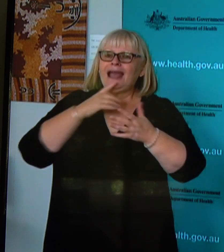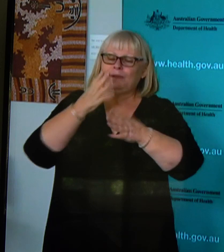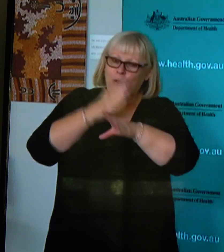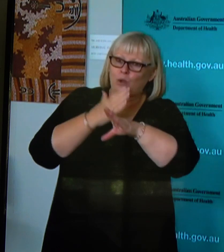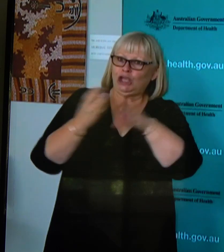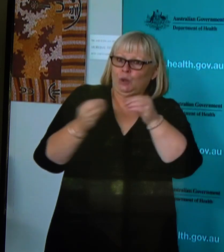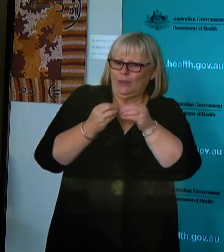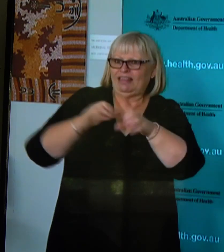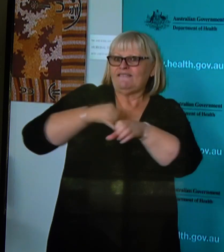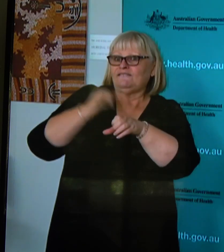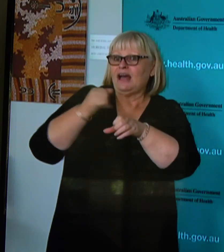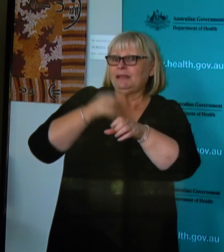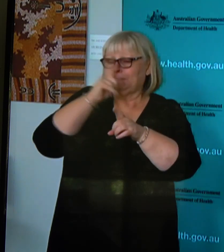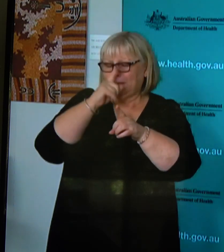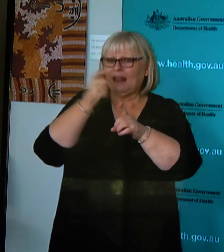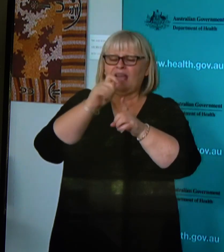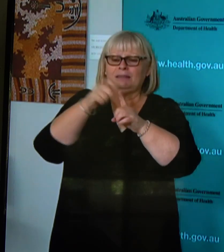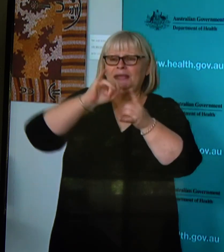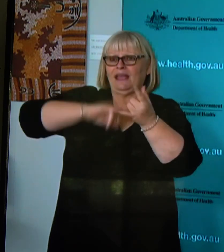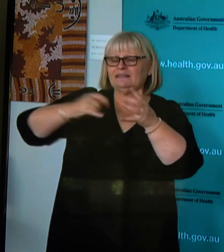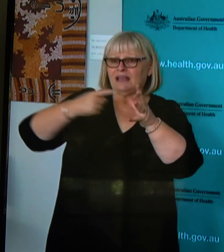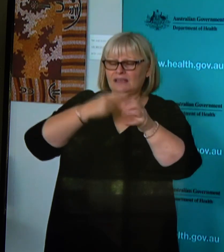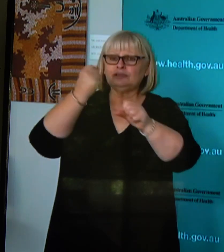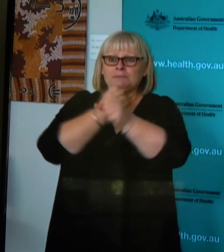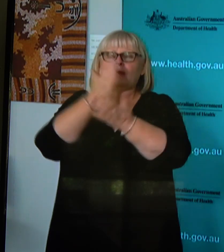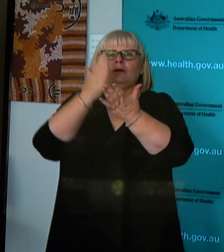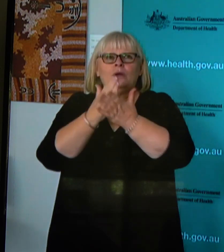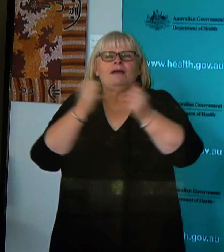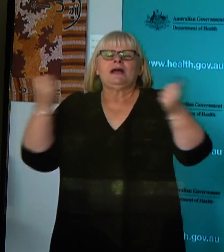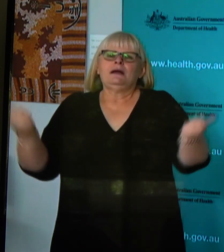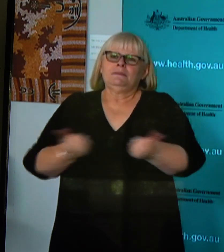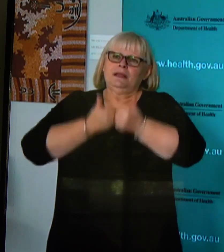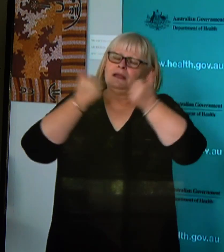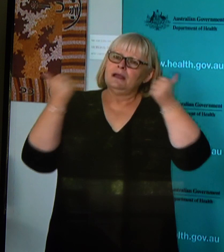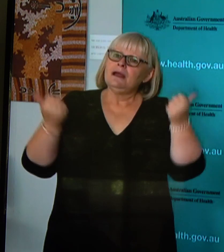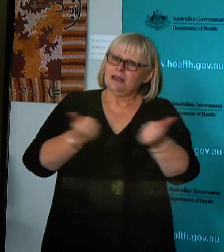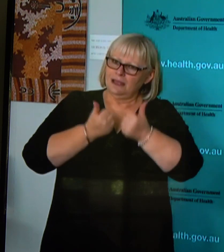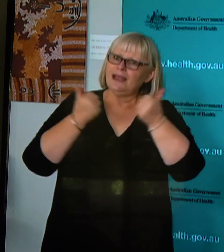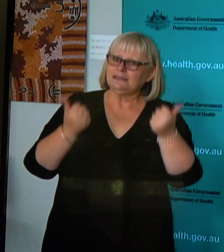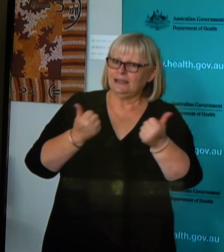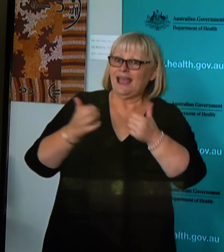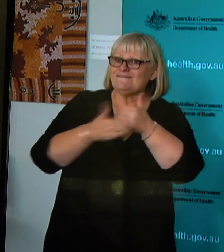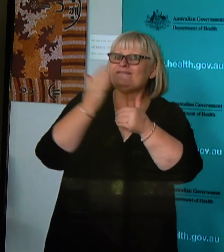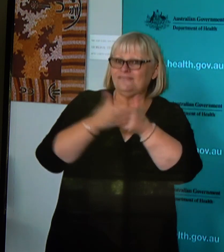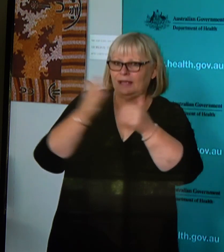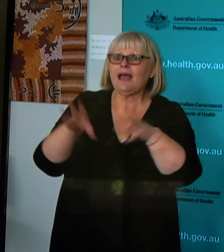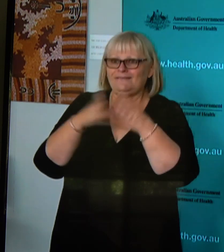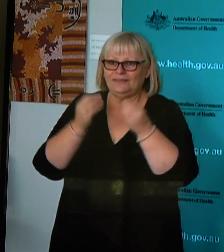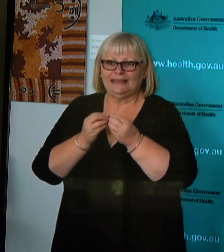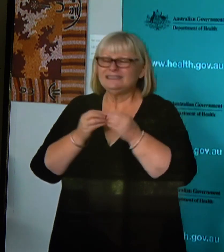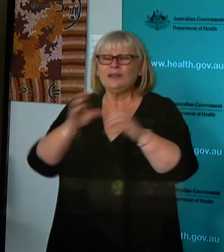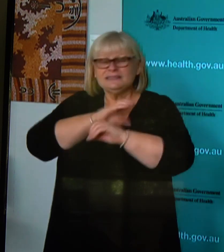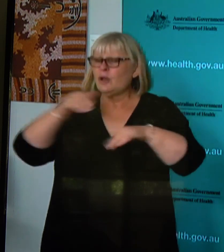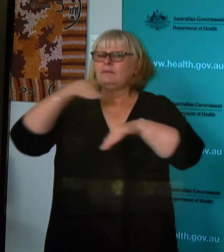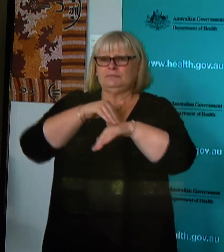the Pharmaceutical Guild and the PSA to make sure that that matter is dealt with.